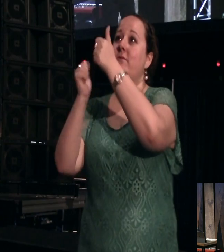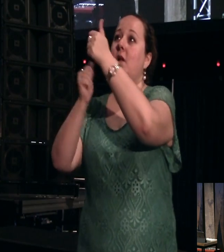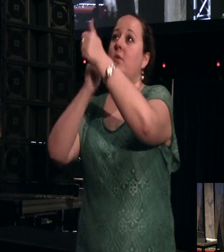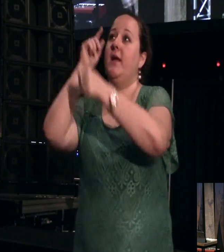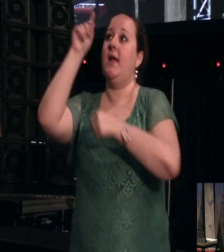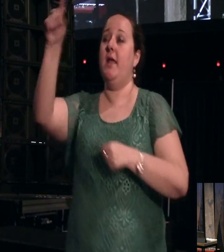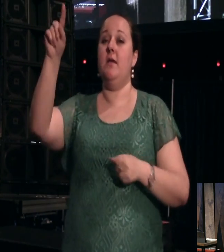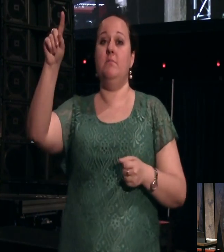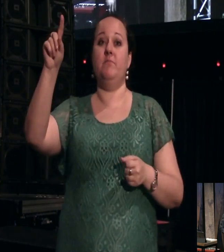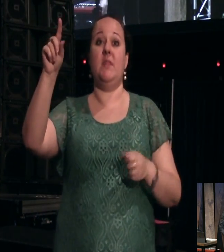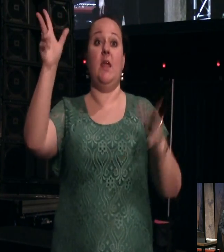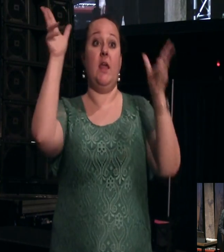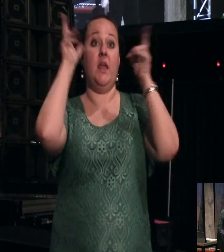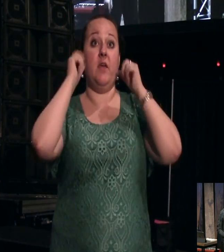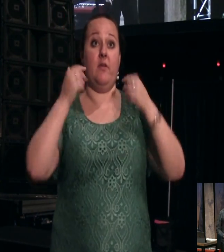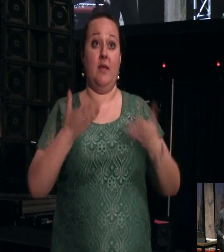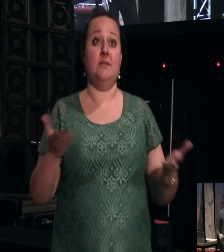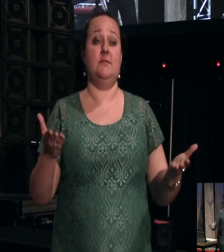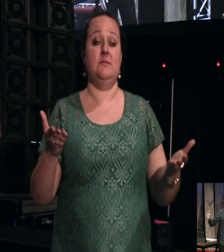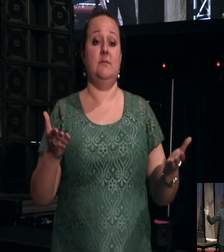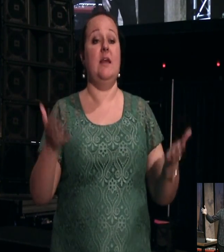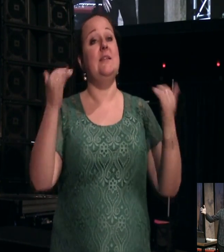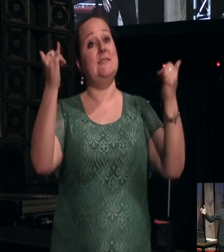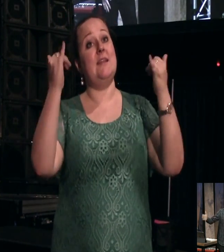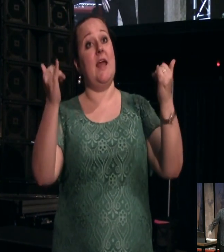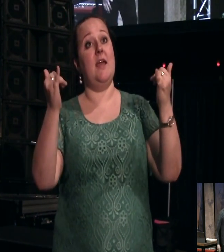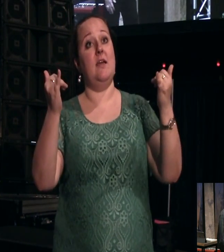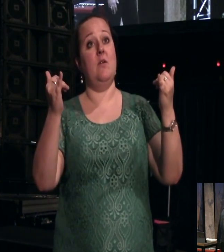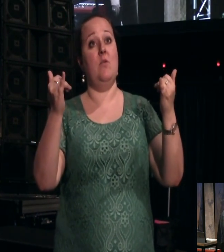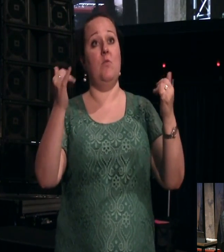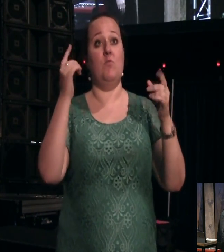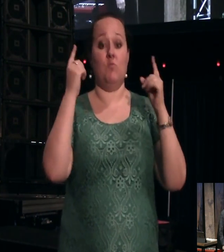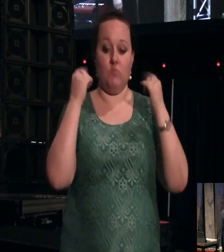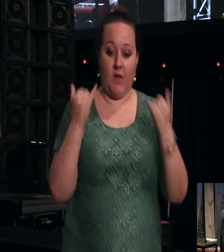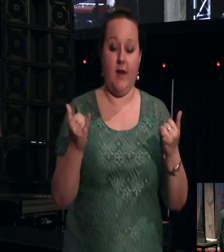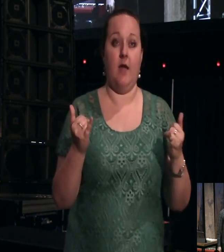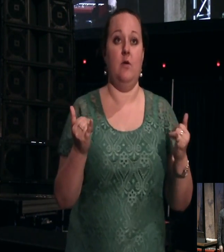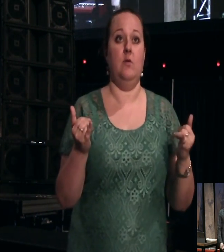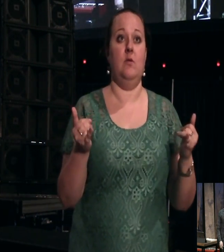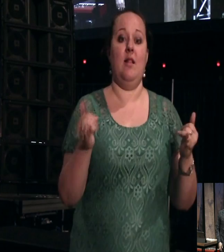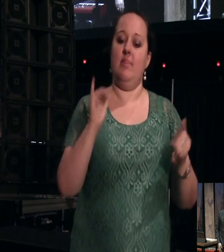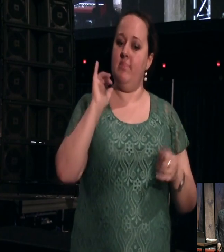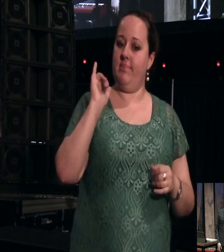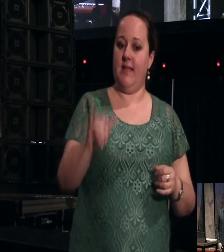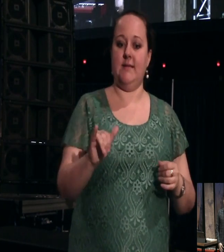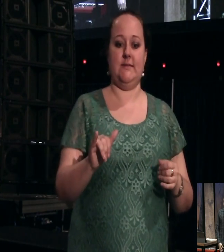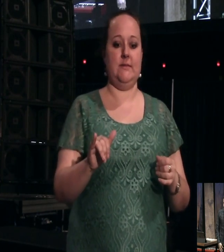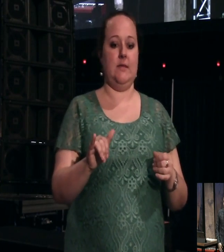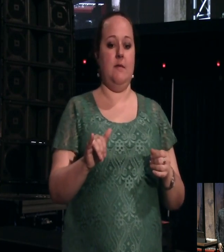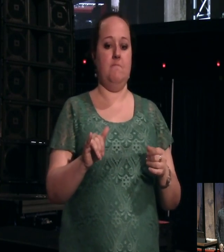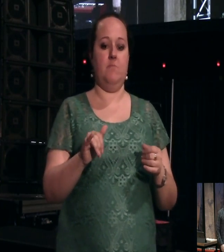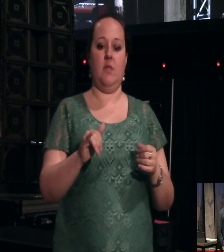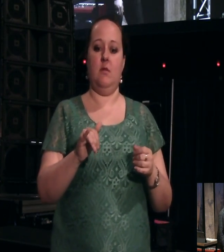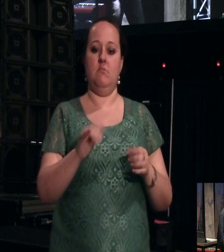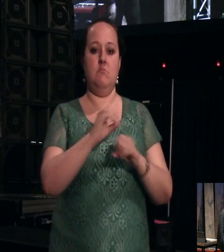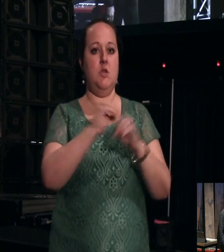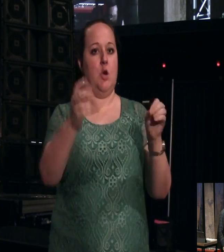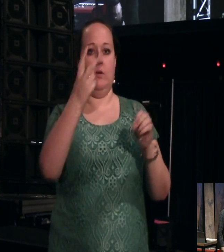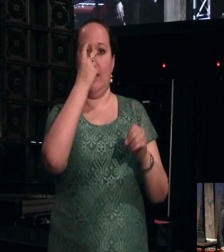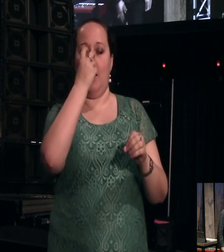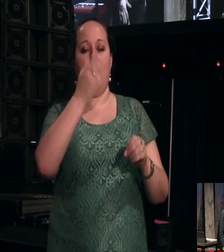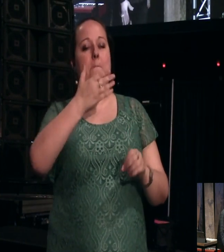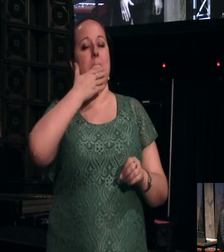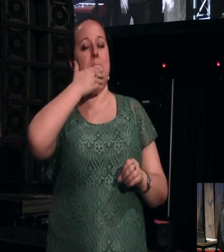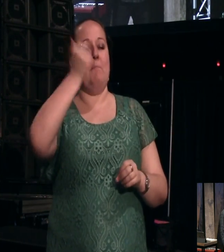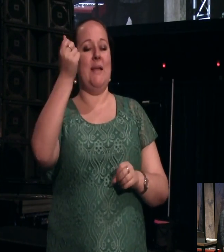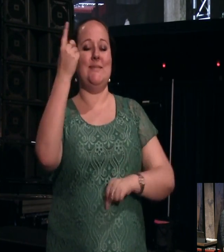start passionately following Jesus. I need you to hear this. Today, this day is